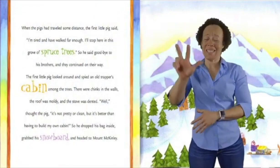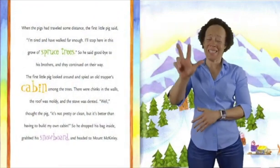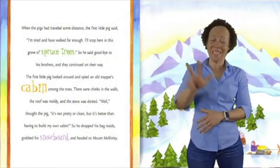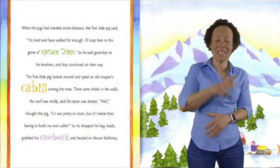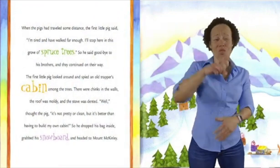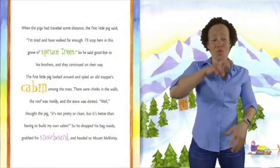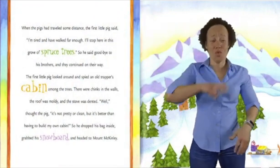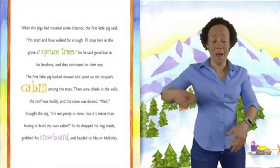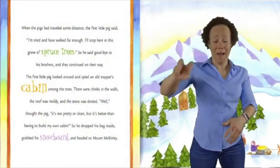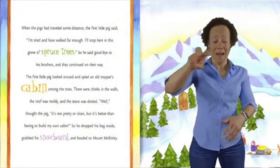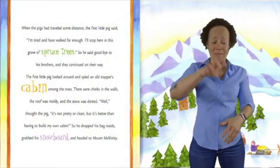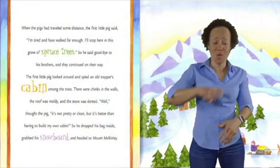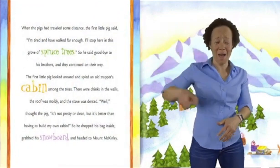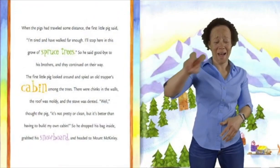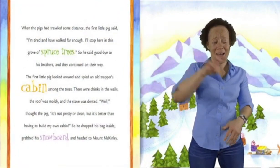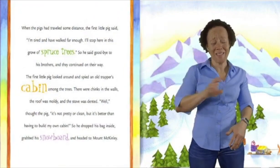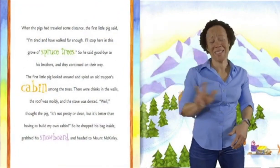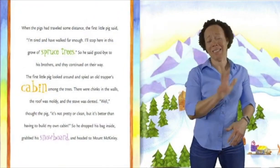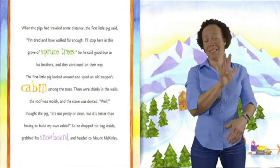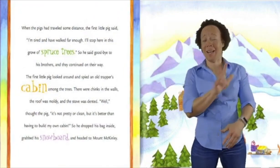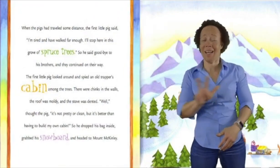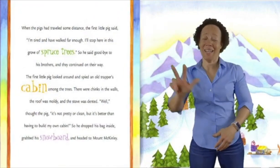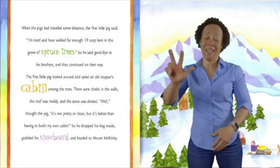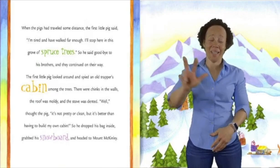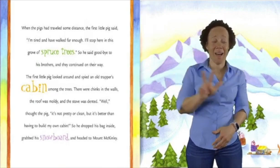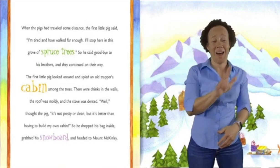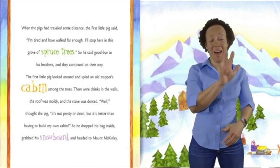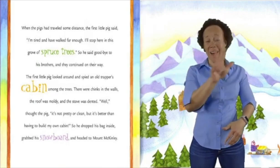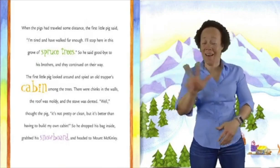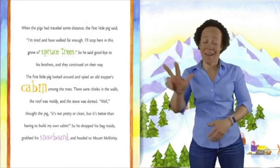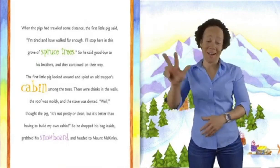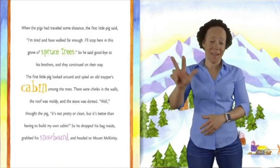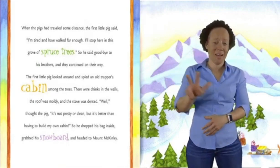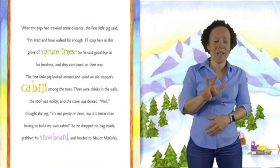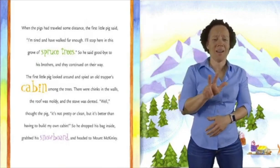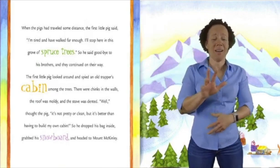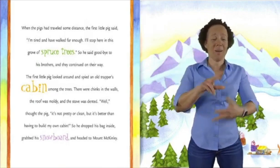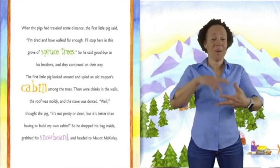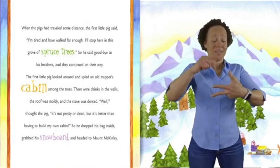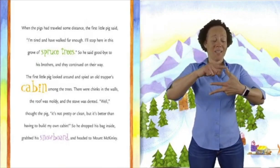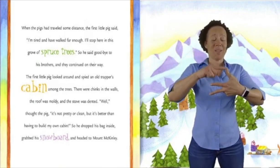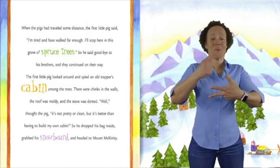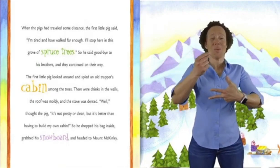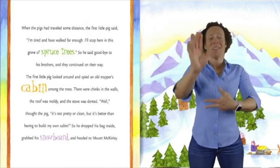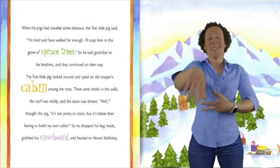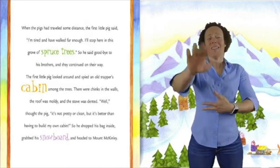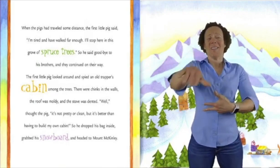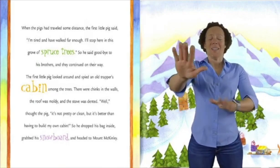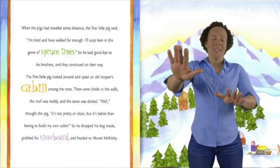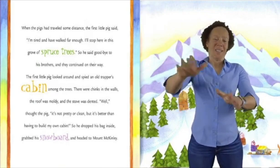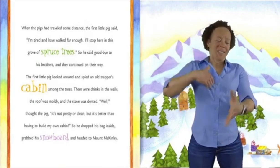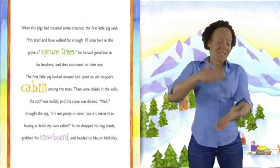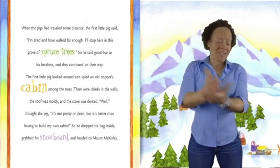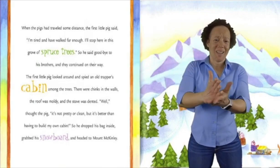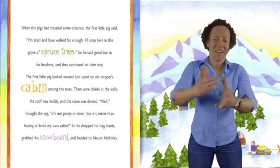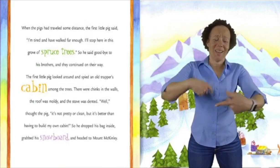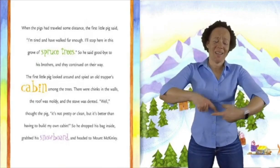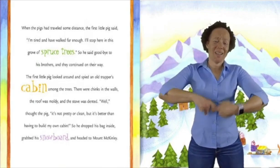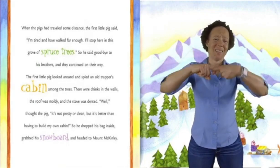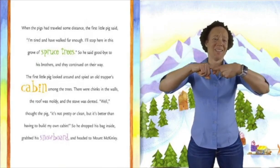When the pigs had traveled some distance, the first little pig said, "I'm tired. I have